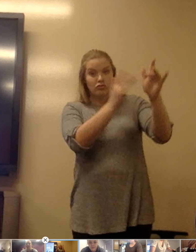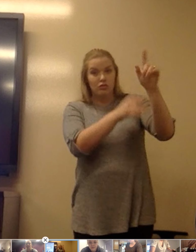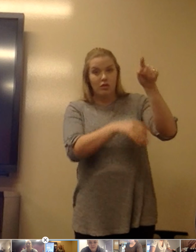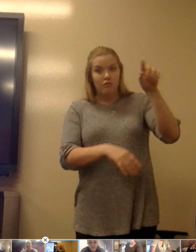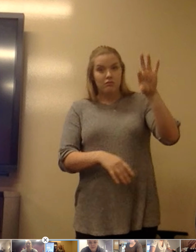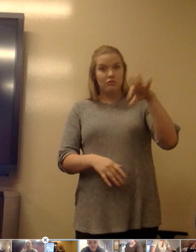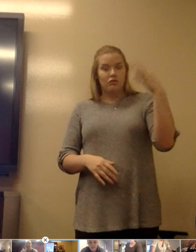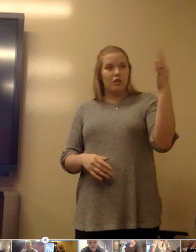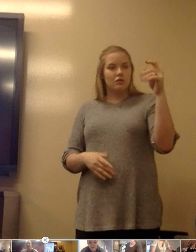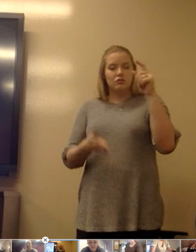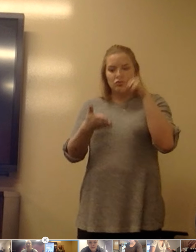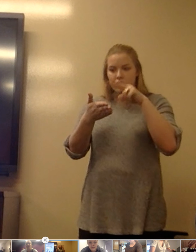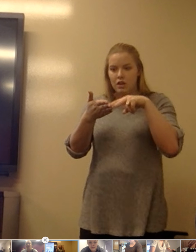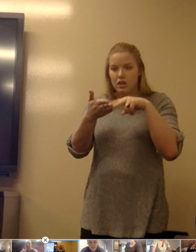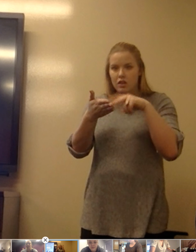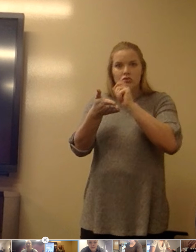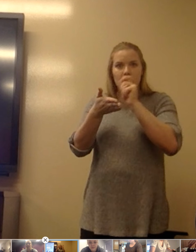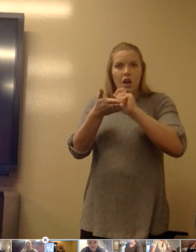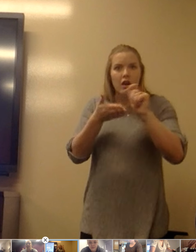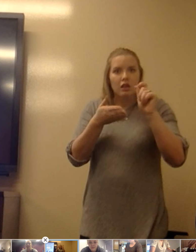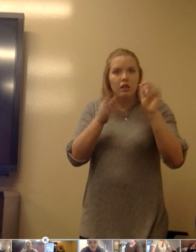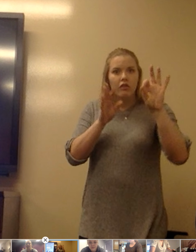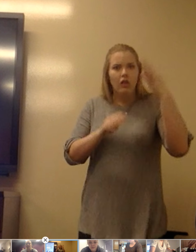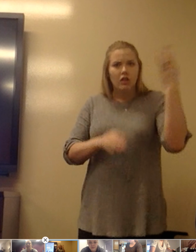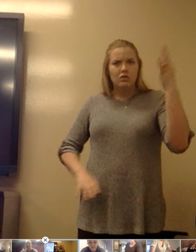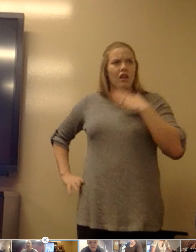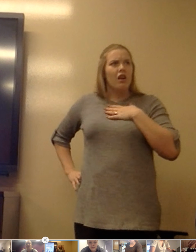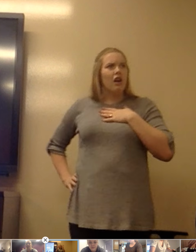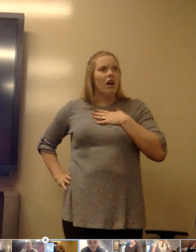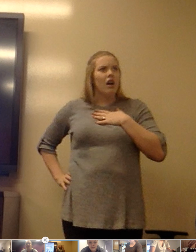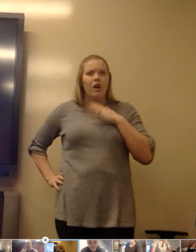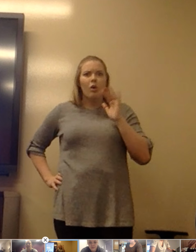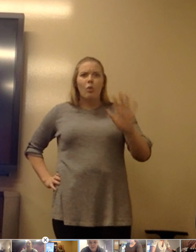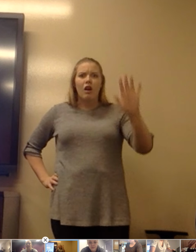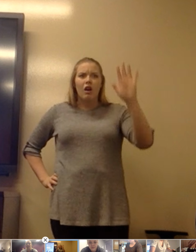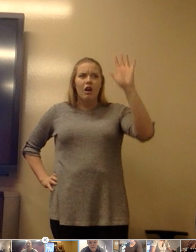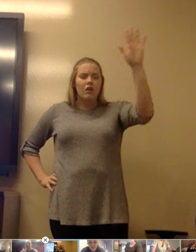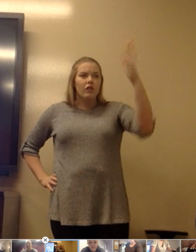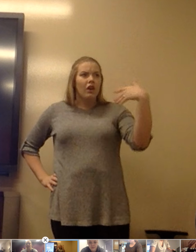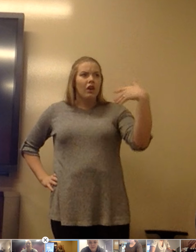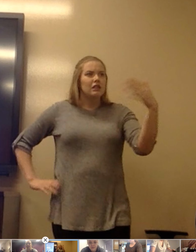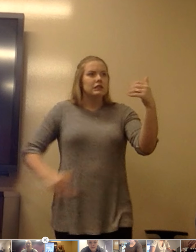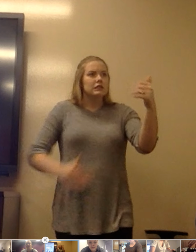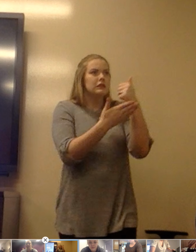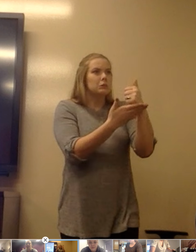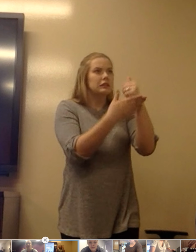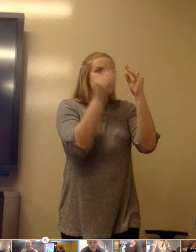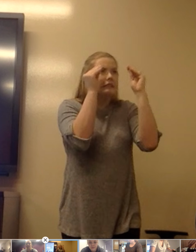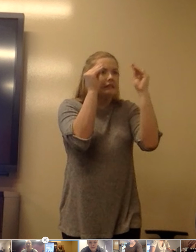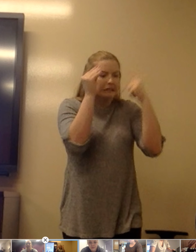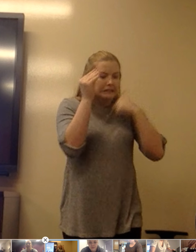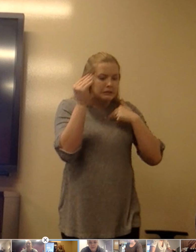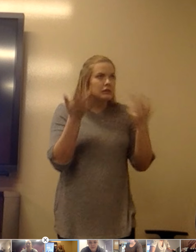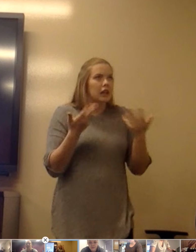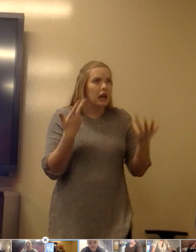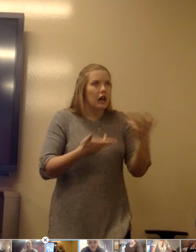So he finished at England and ended up going to France to study more about this. And he